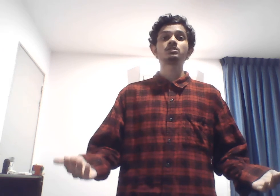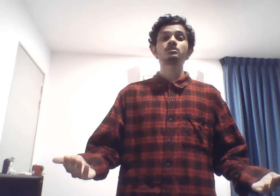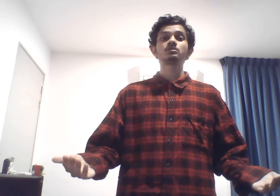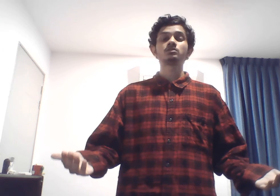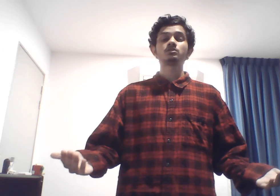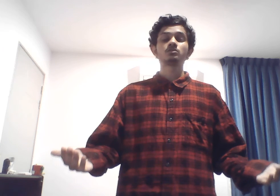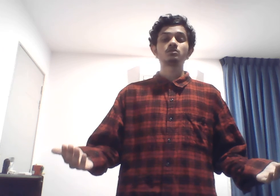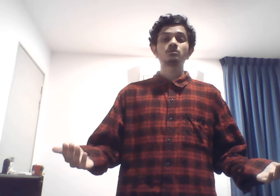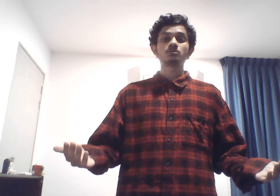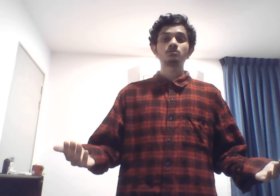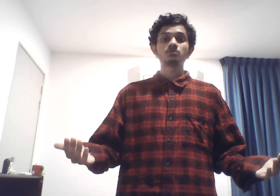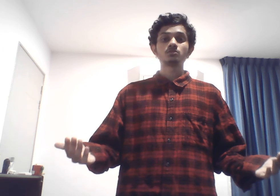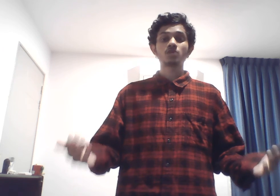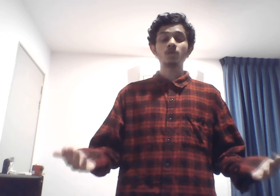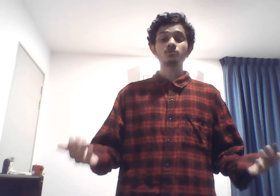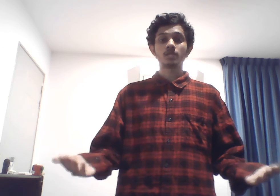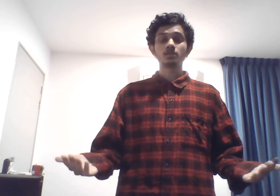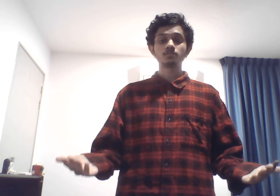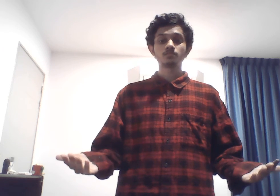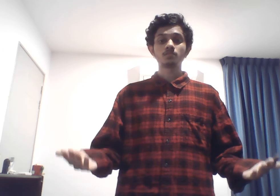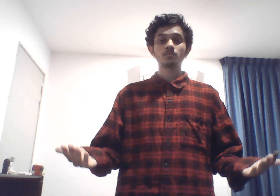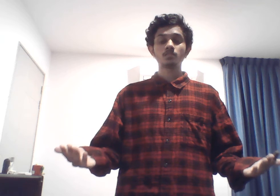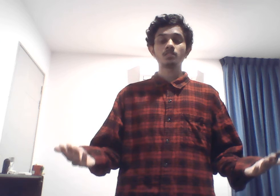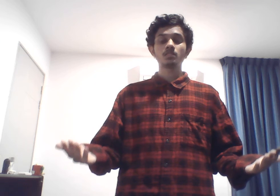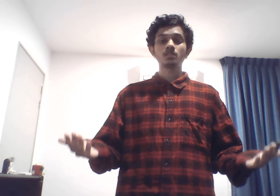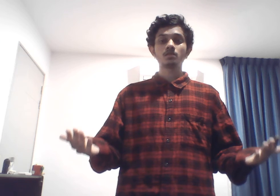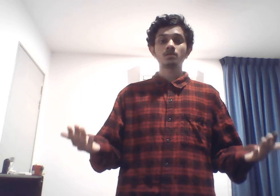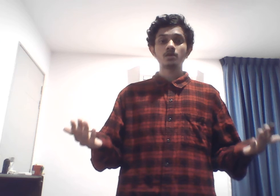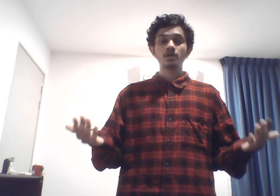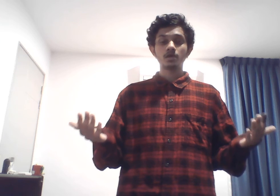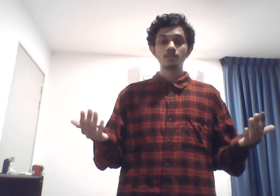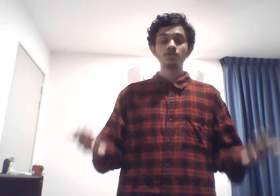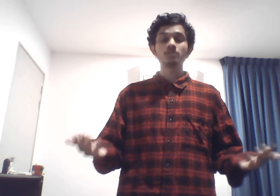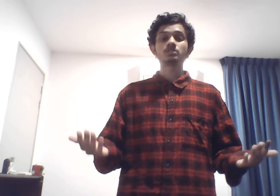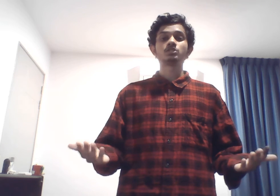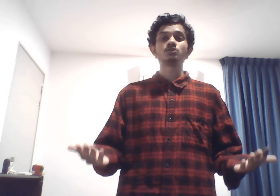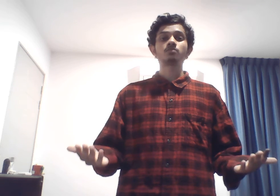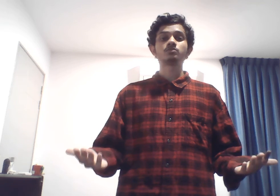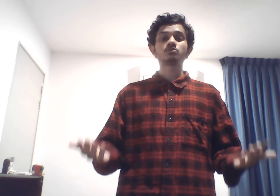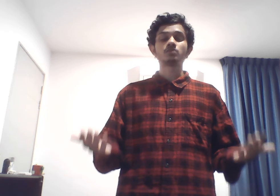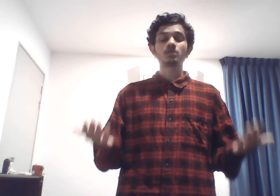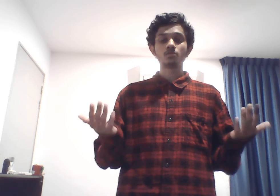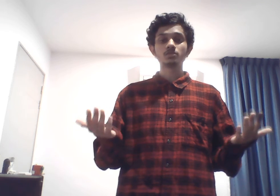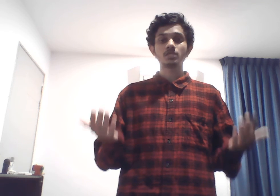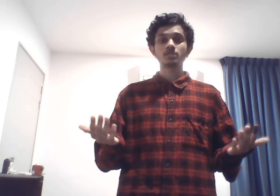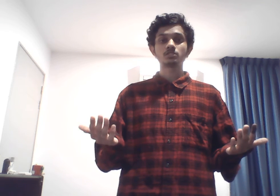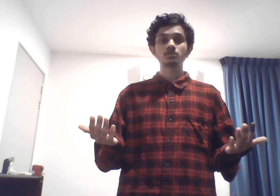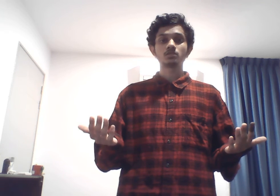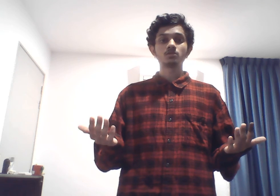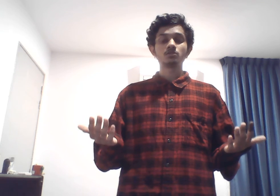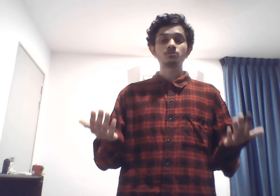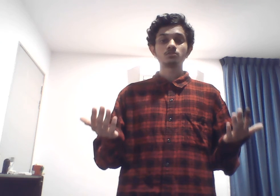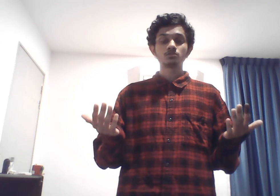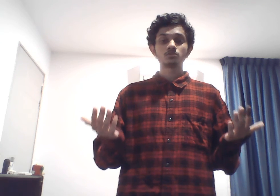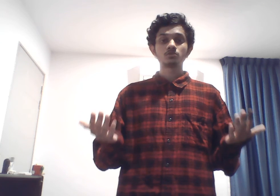humans should come together and bring this issue up to the global stage, so